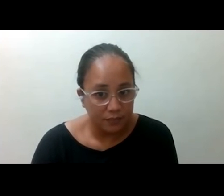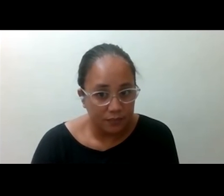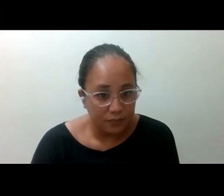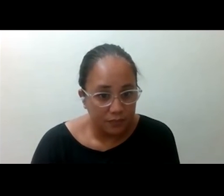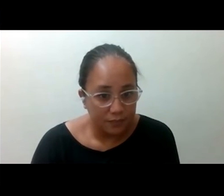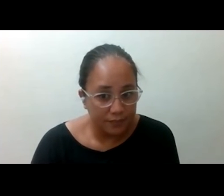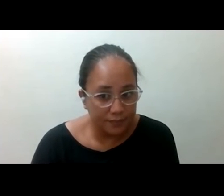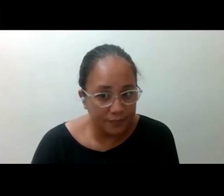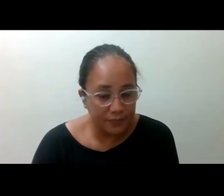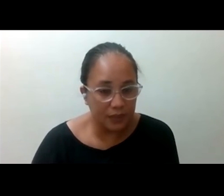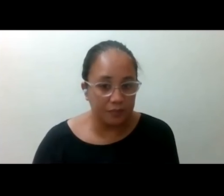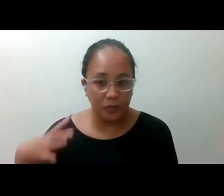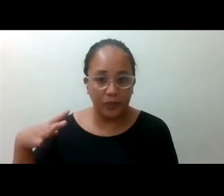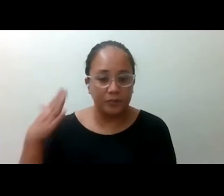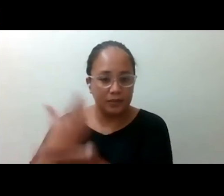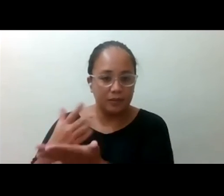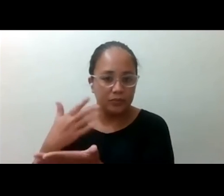Okay, let me stop sharing, sorry.